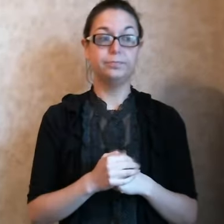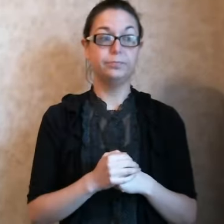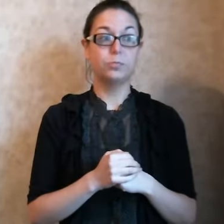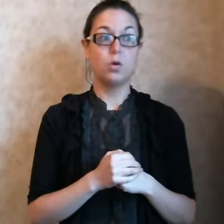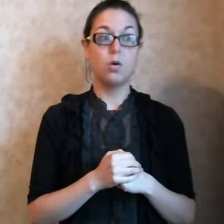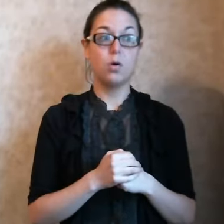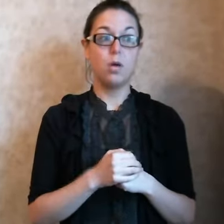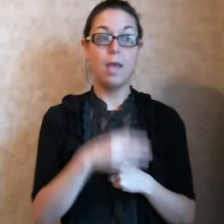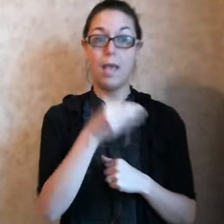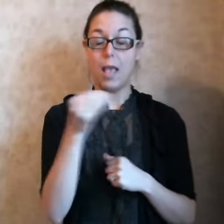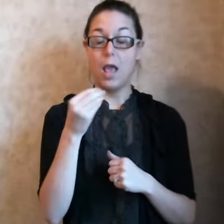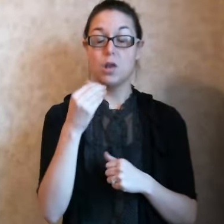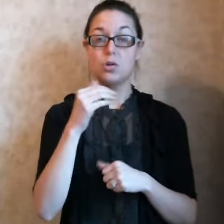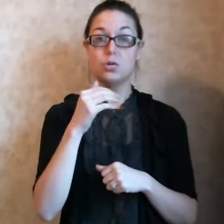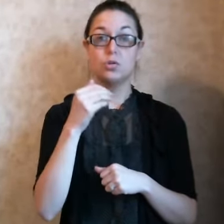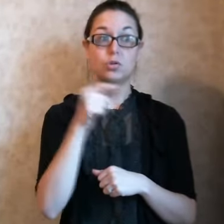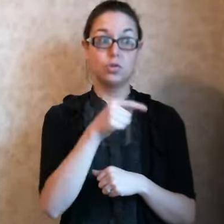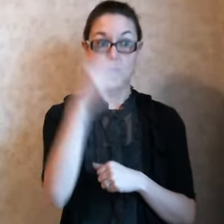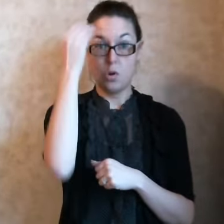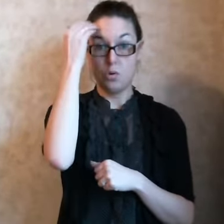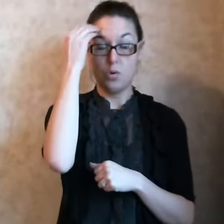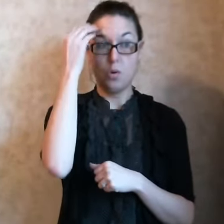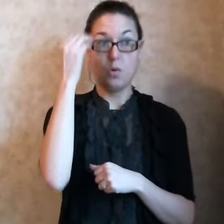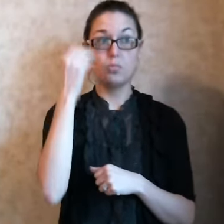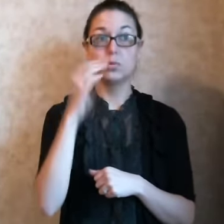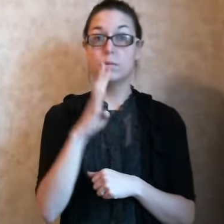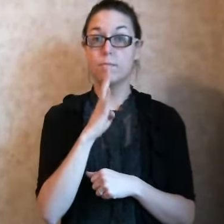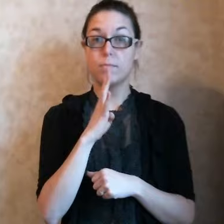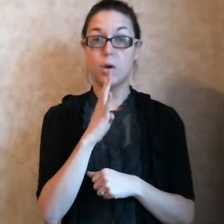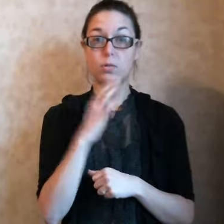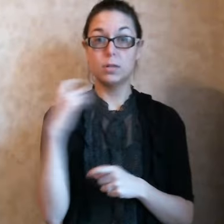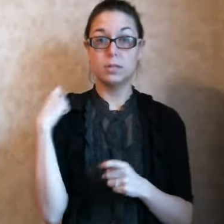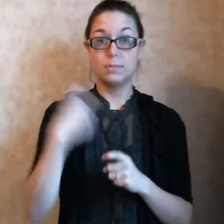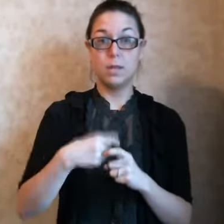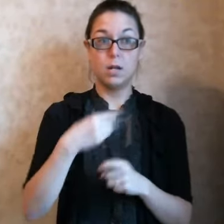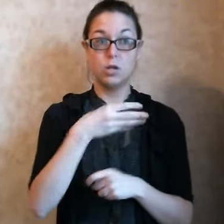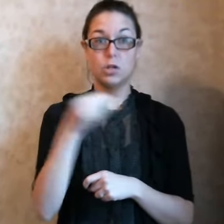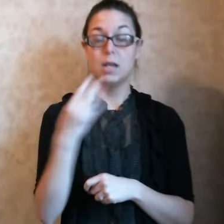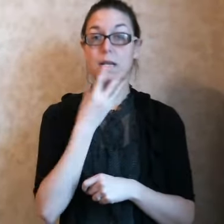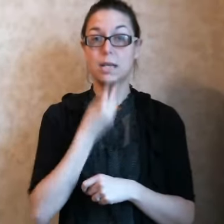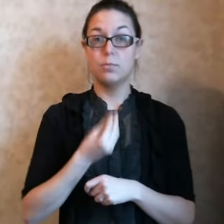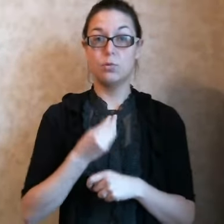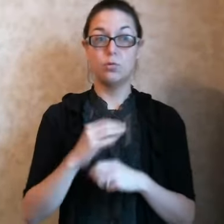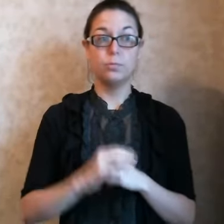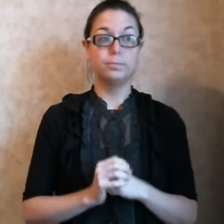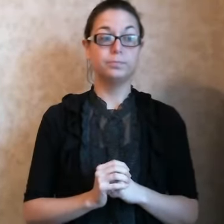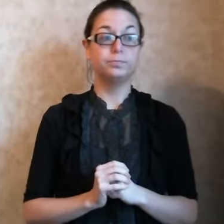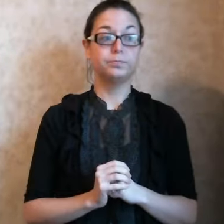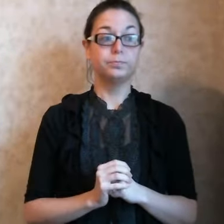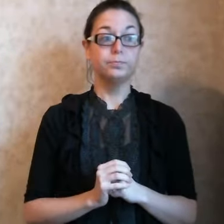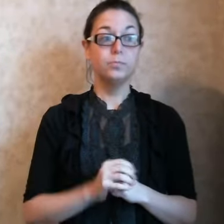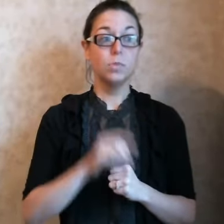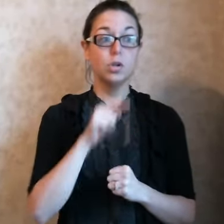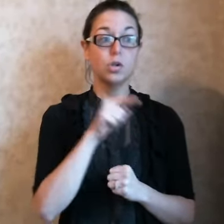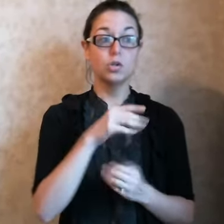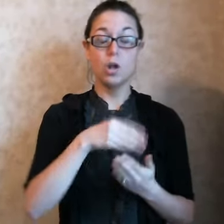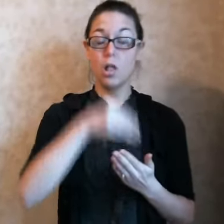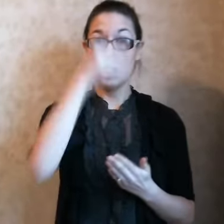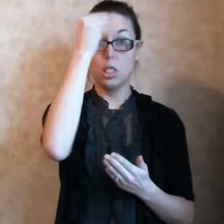Spanish, spoken Spanish, and Hebrew, and she was able to learn those 2 languages